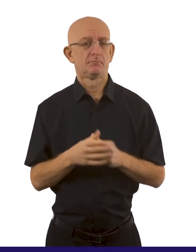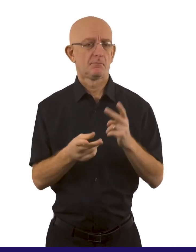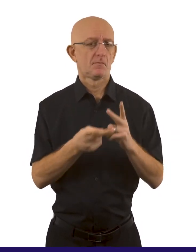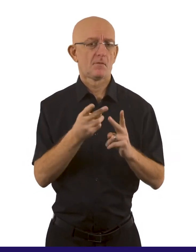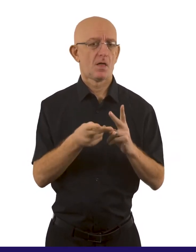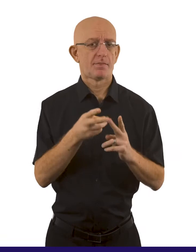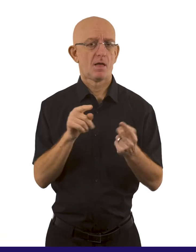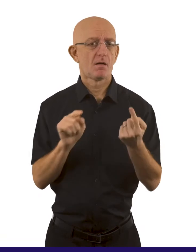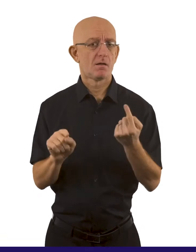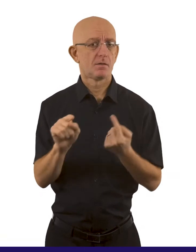Other.